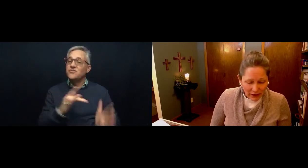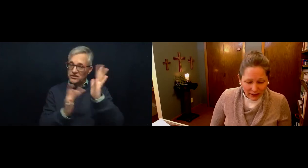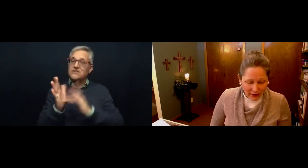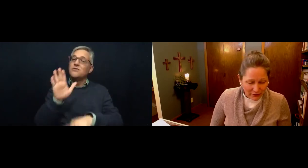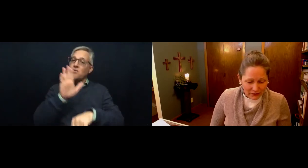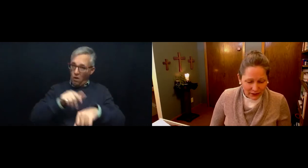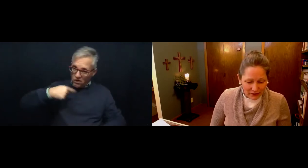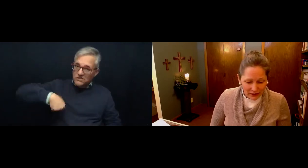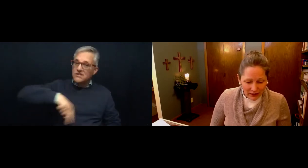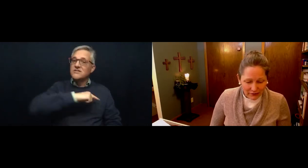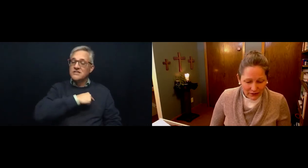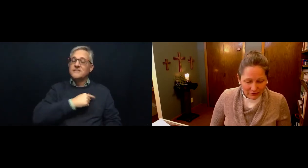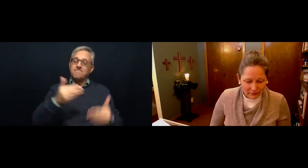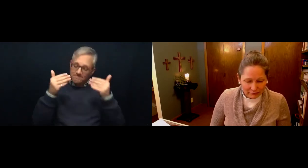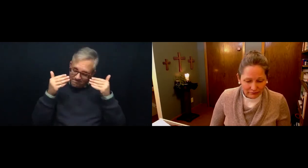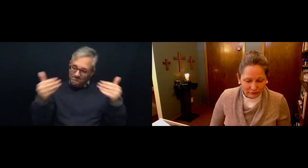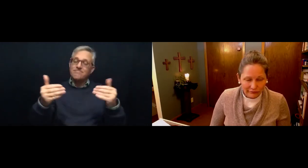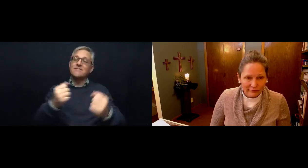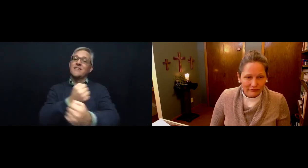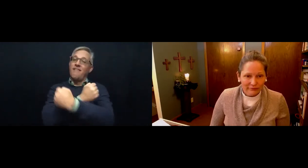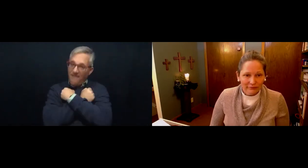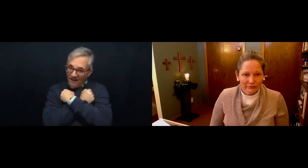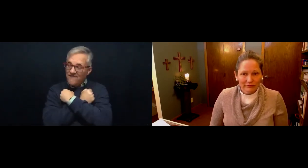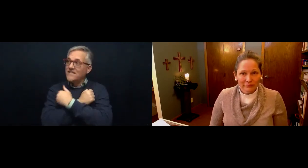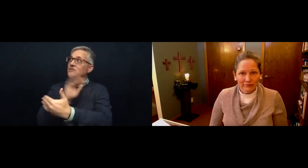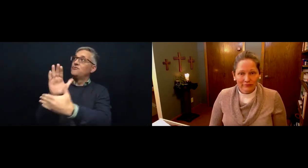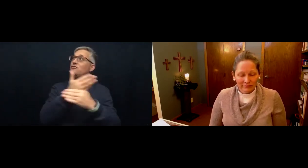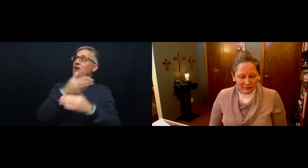people we encounter in our lives.